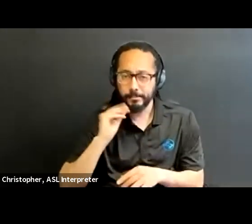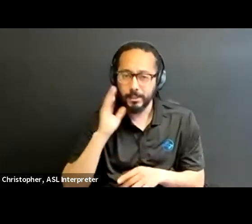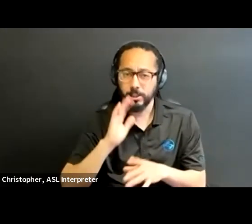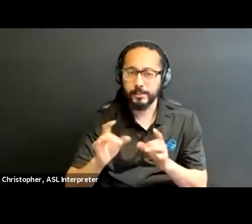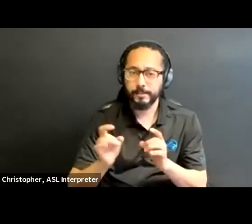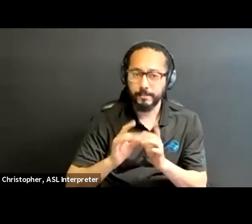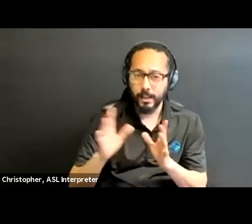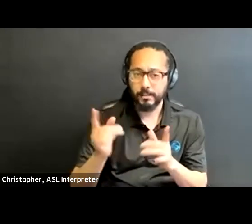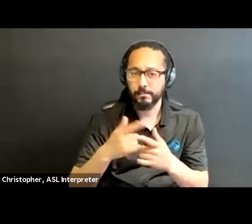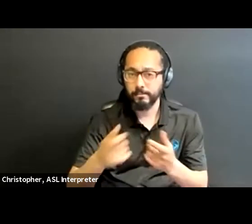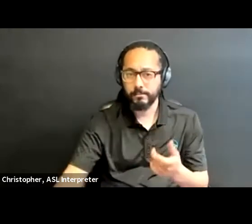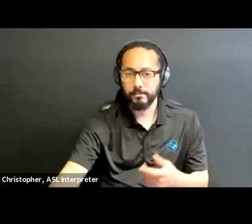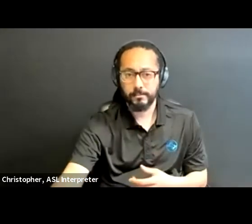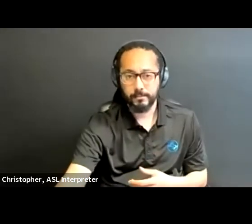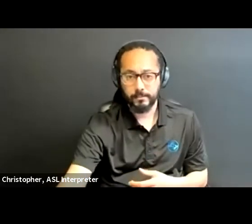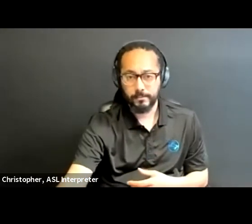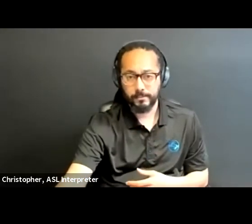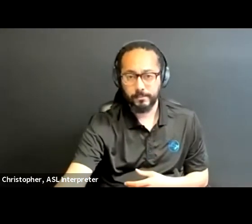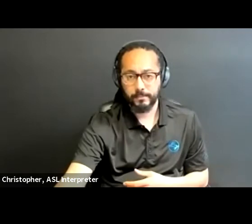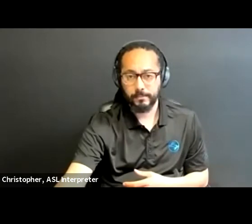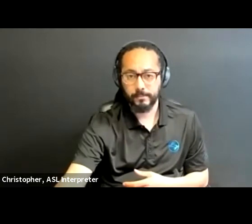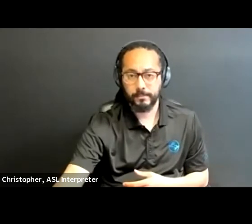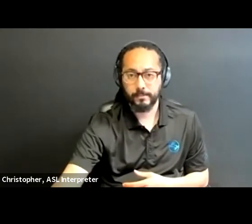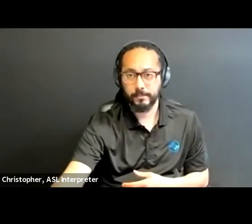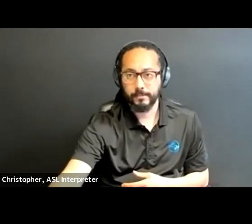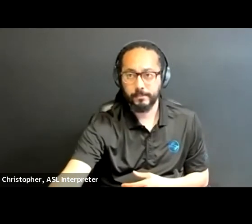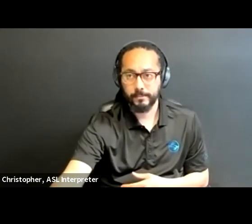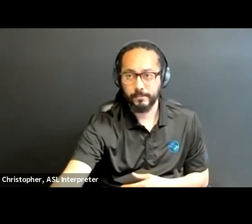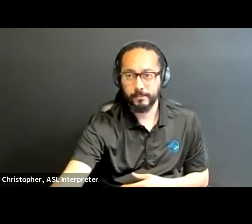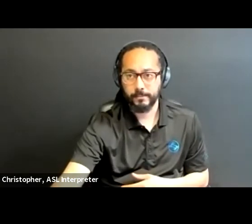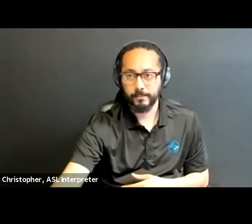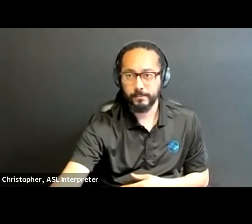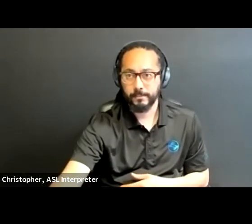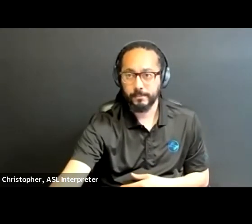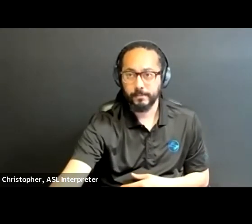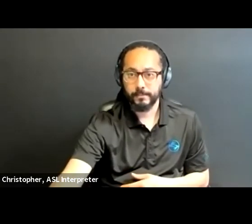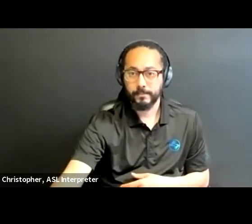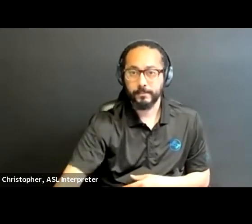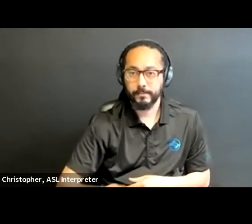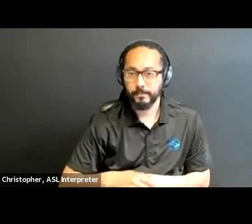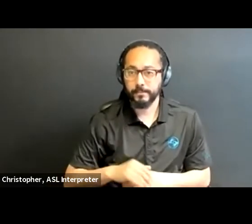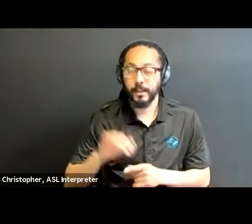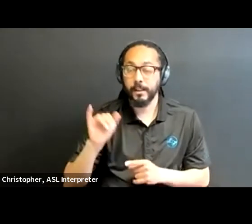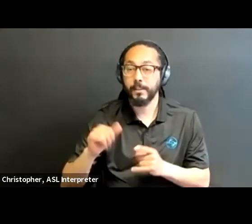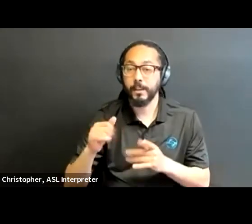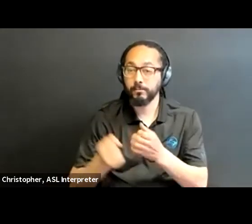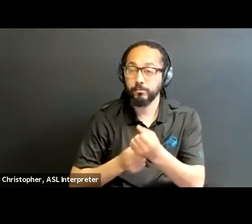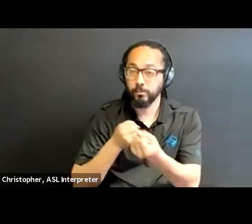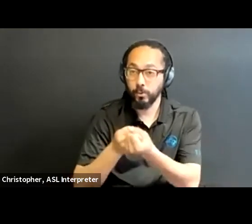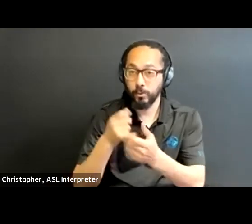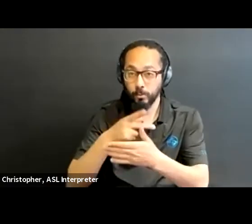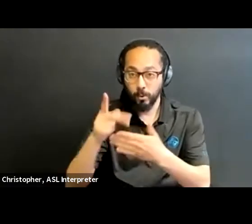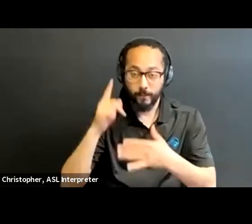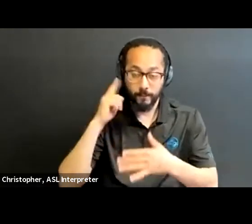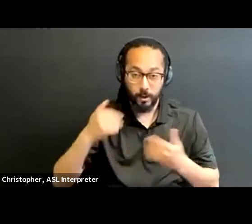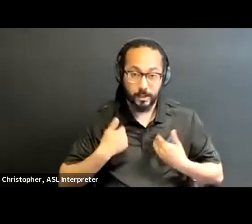that informed the hackathon to explore the support options and the programming that younger people in the